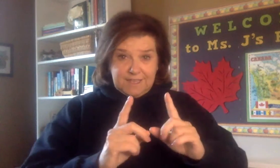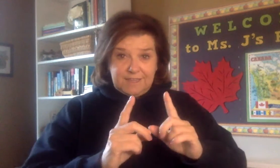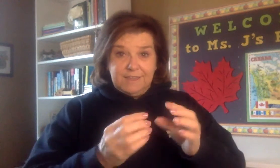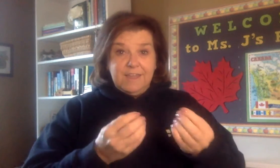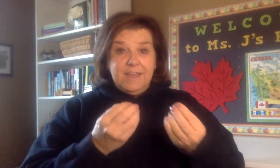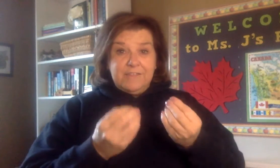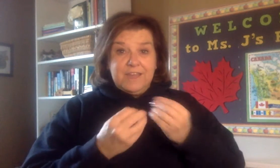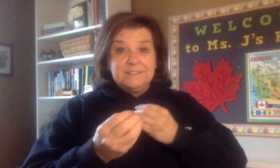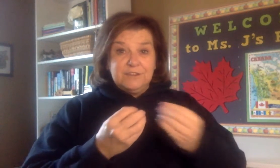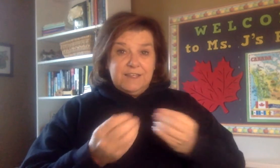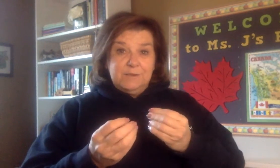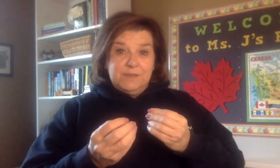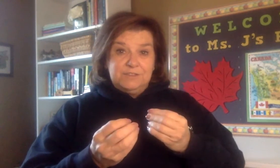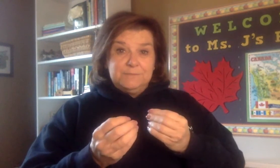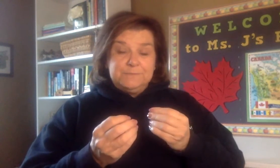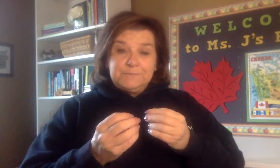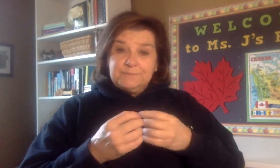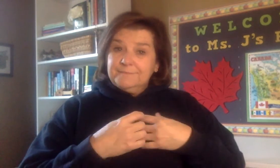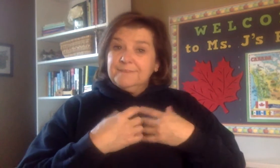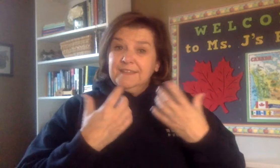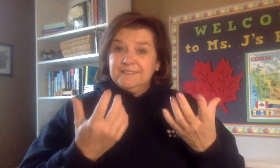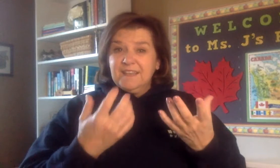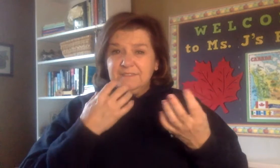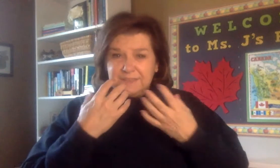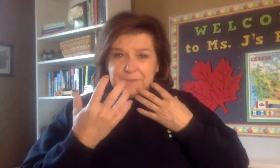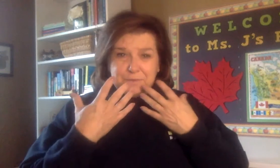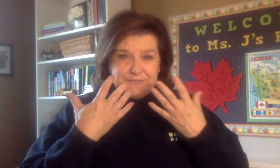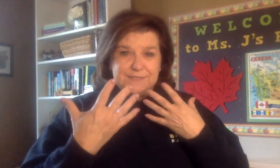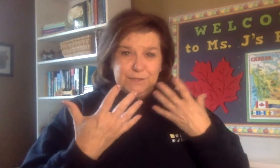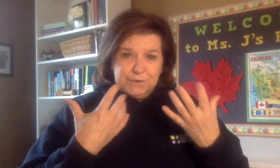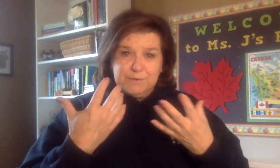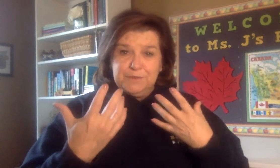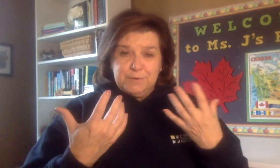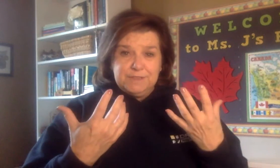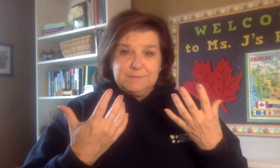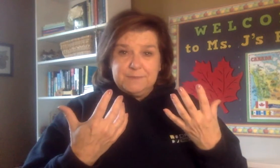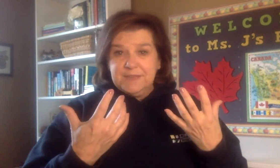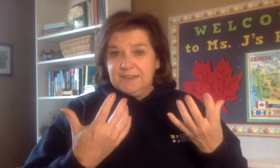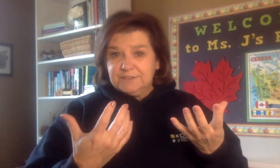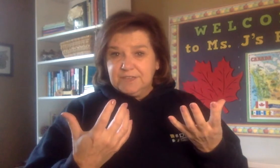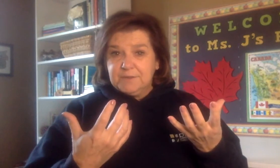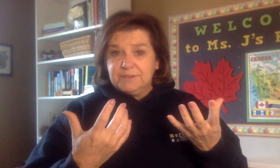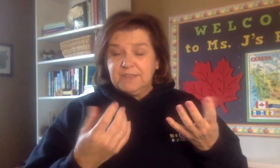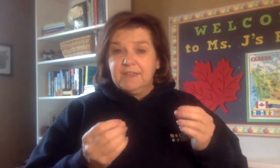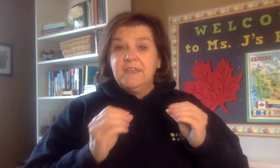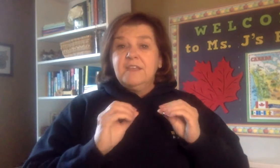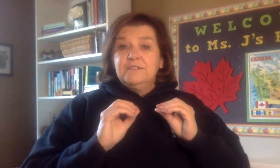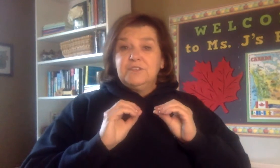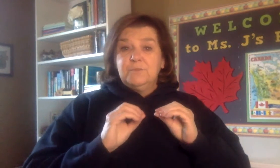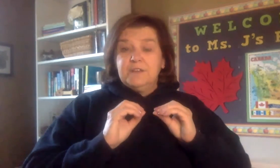saying and that's their language, it's kind of like being really slurry with your words and people can't understand what you're saying. So you want your